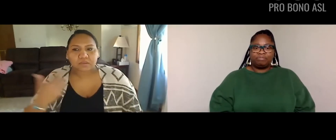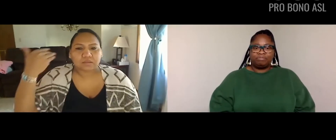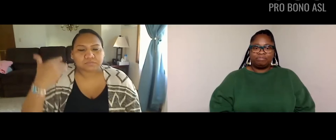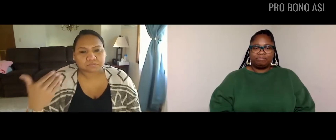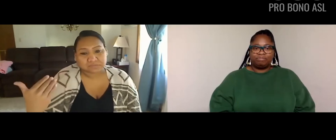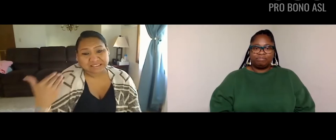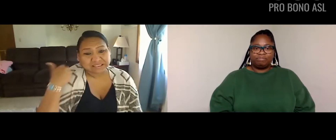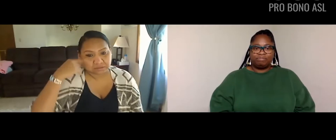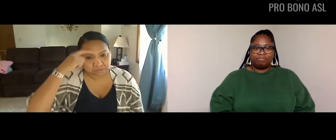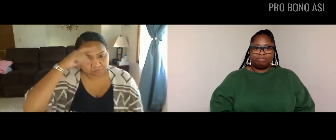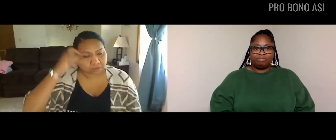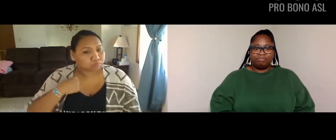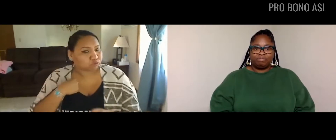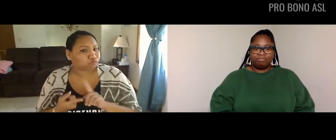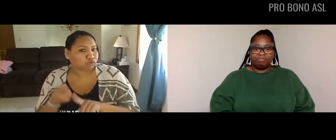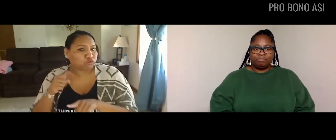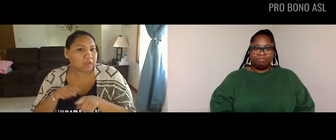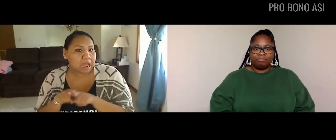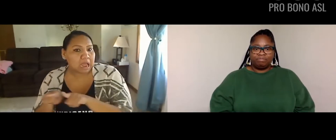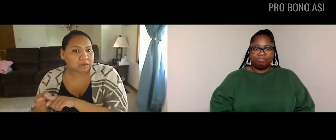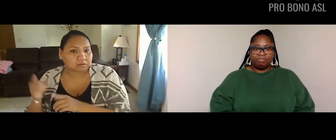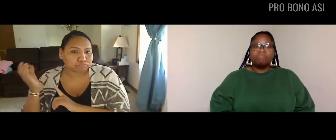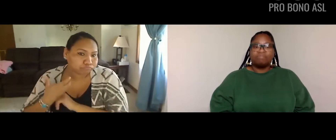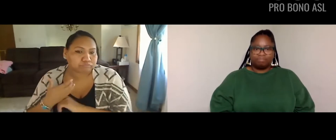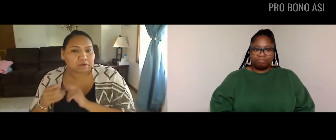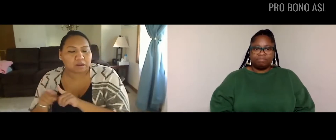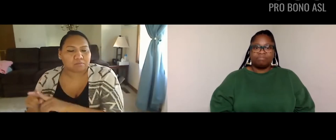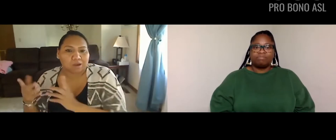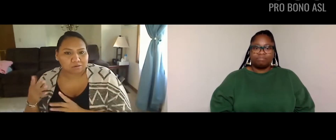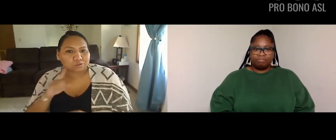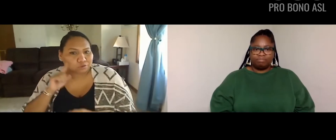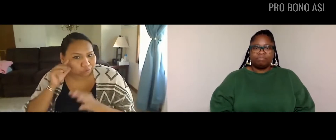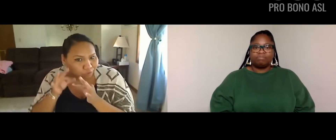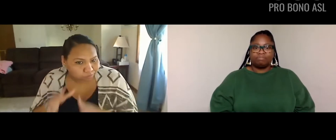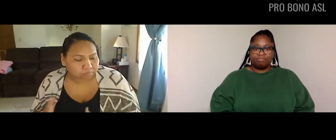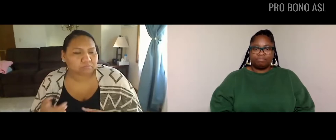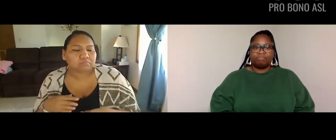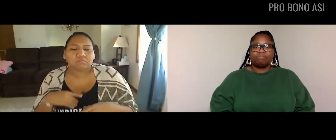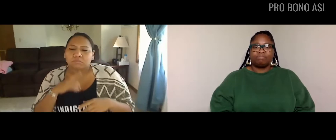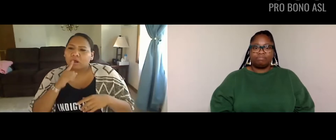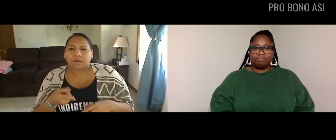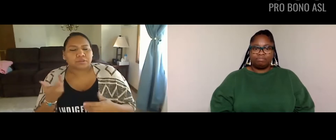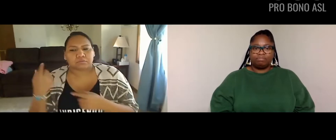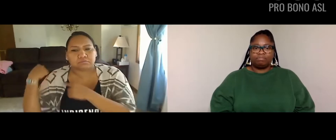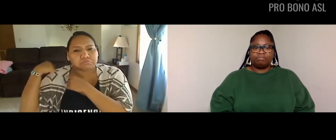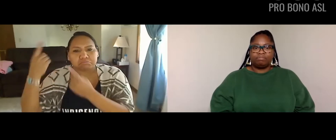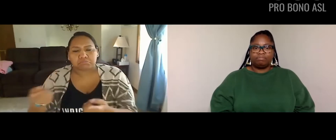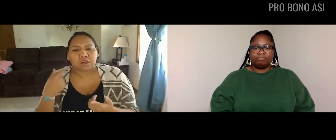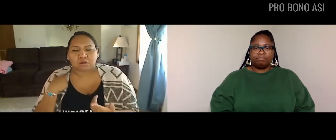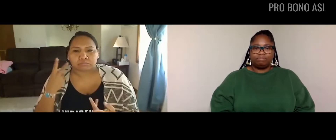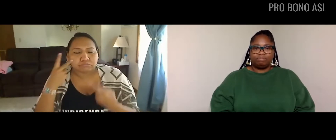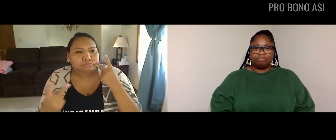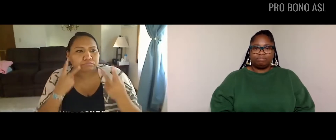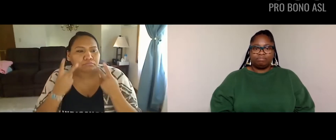interpreter? Yes, sure. So just recently in the summer, I started working as a deaf